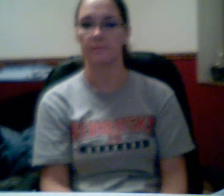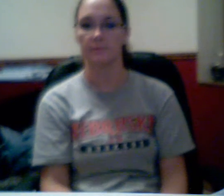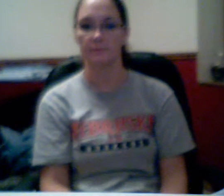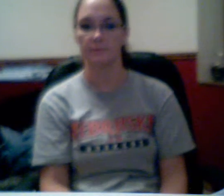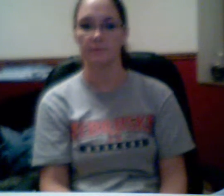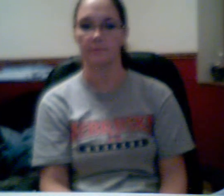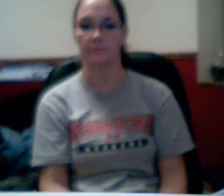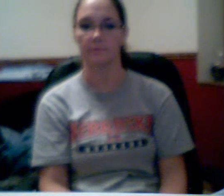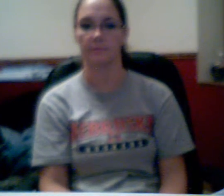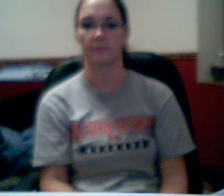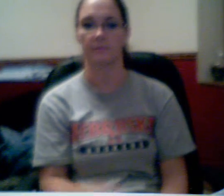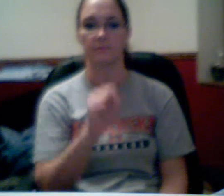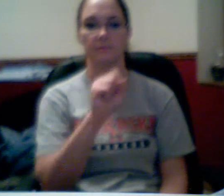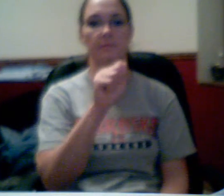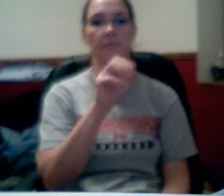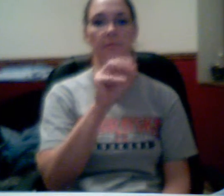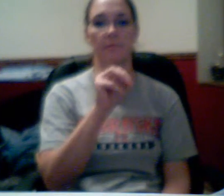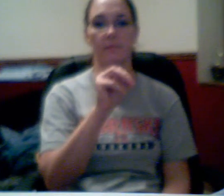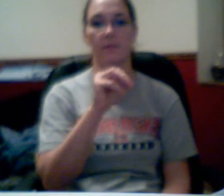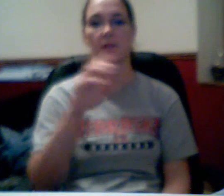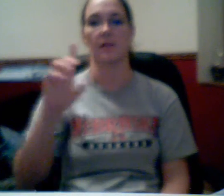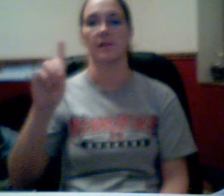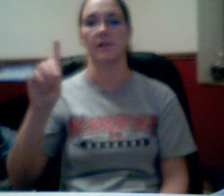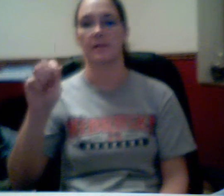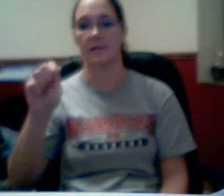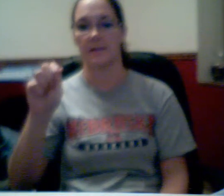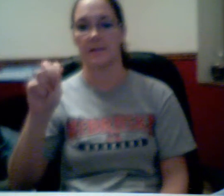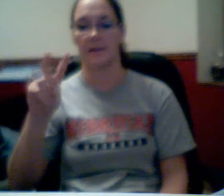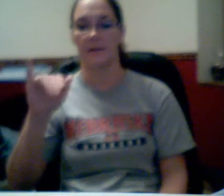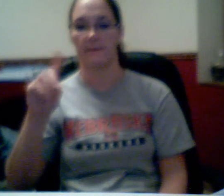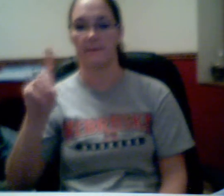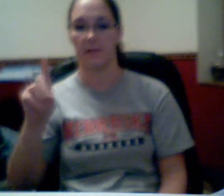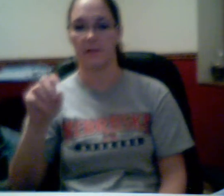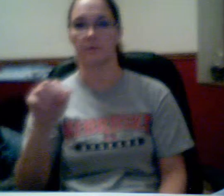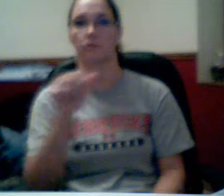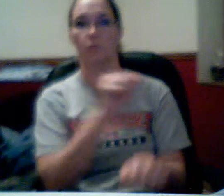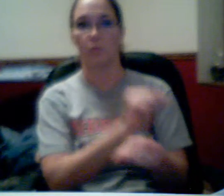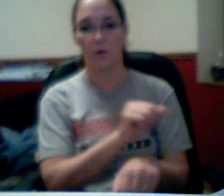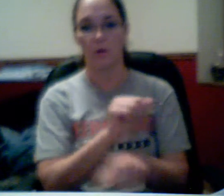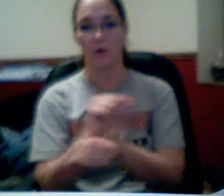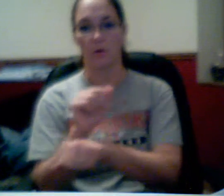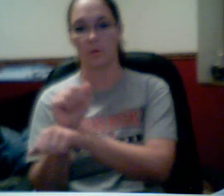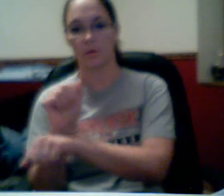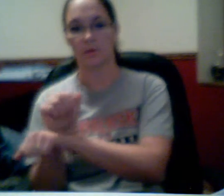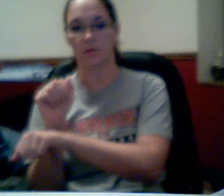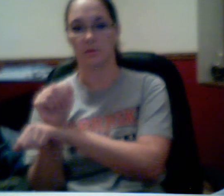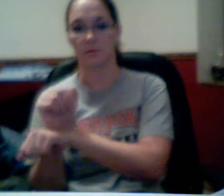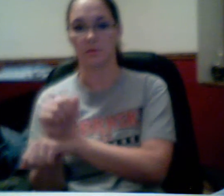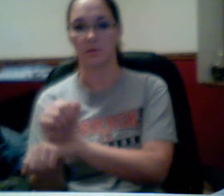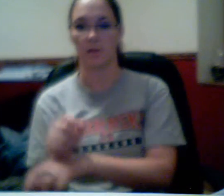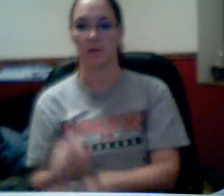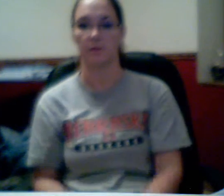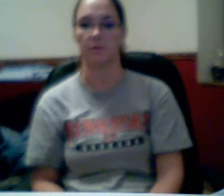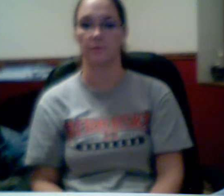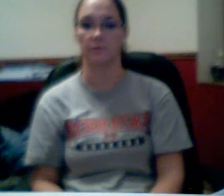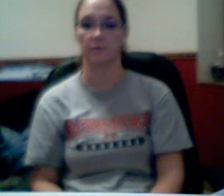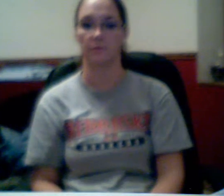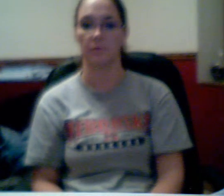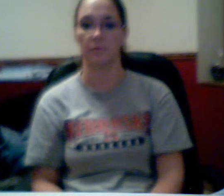forest of grass. Sitting hunched with her chin on her knees, Laura felt suddenly as big as a mountain when the